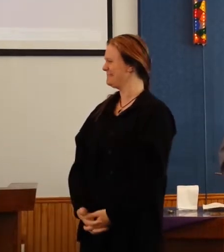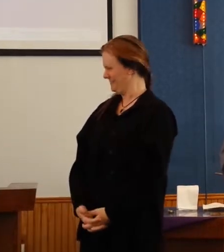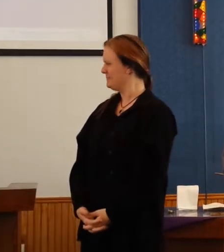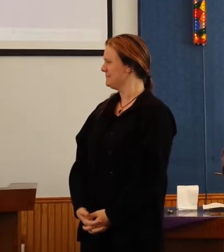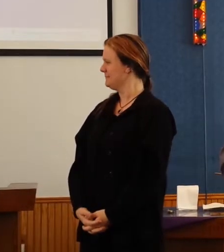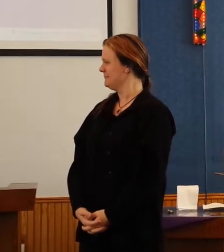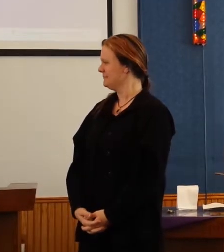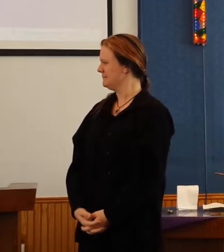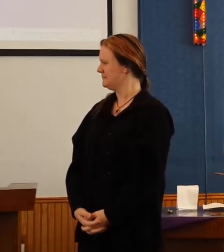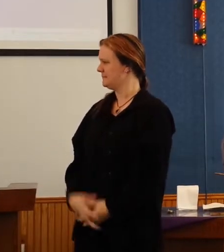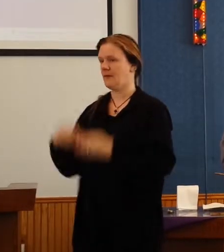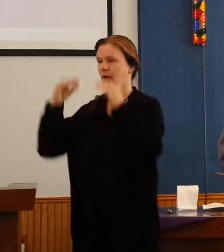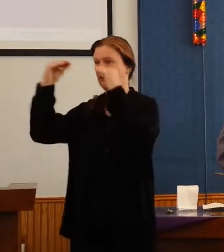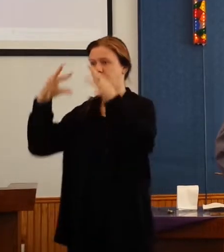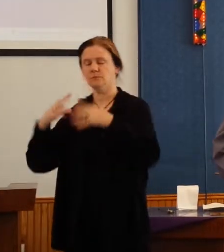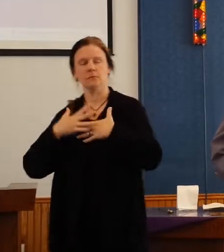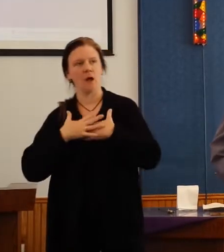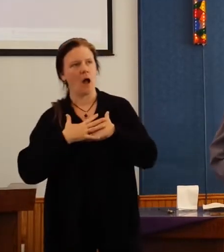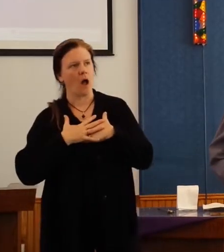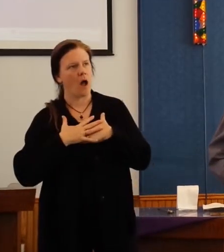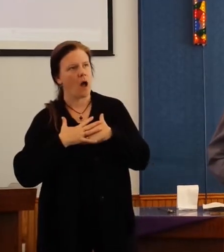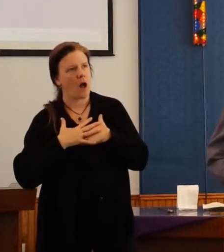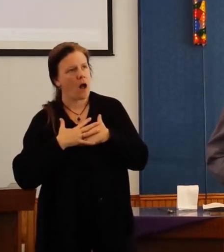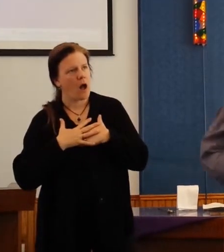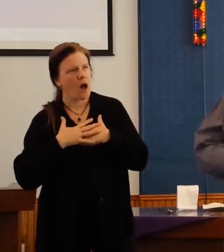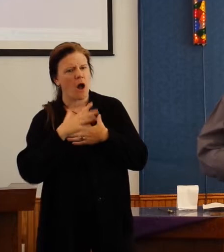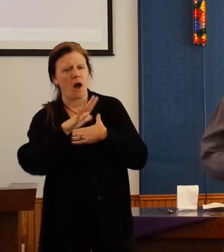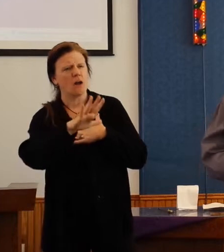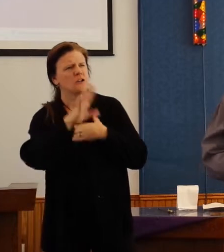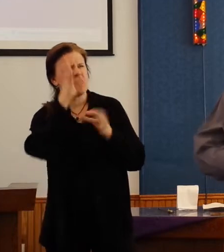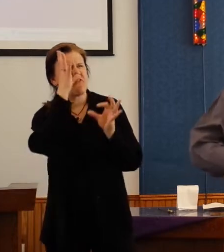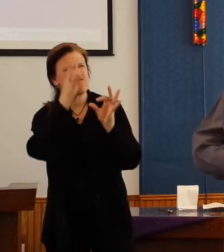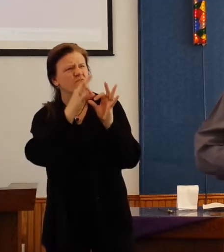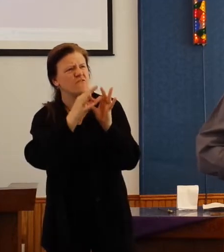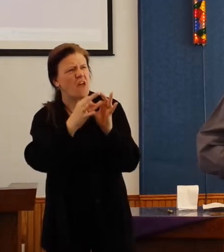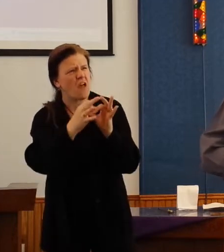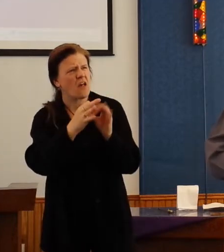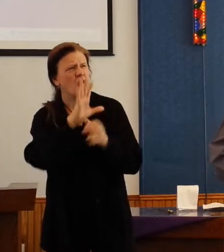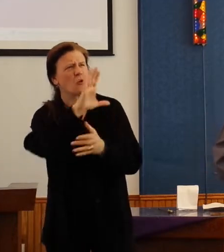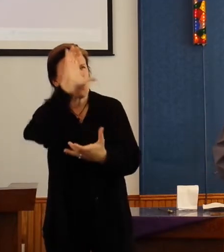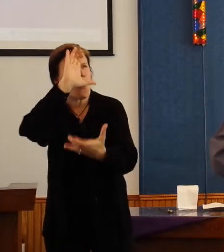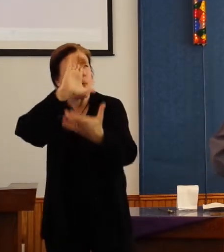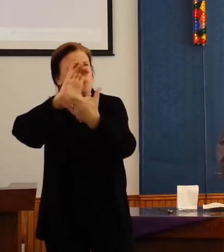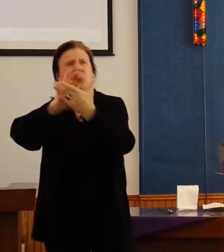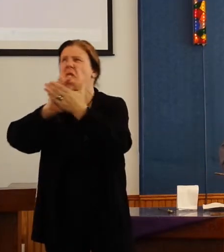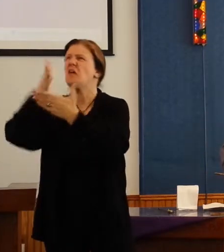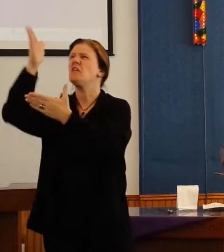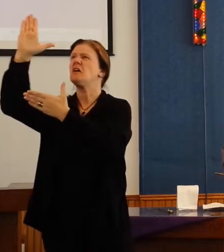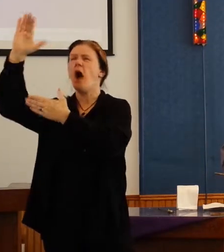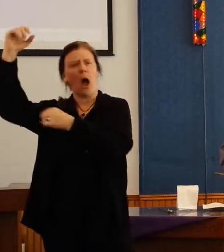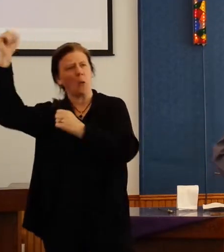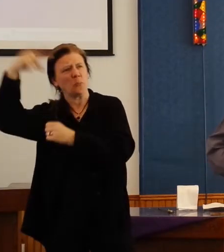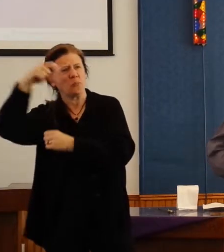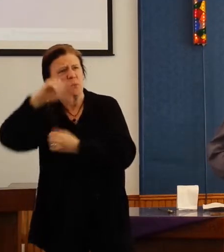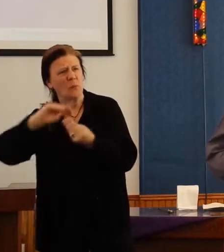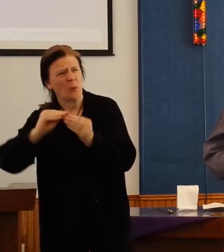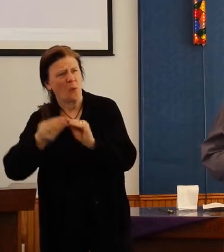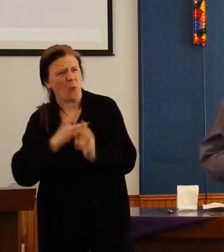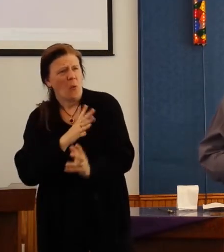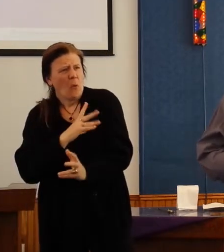lock. The teacher was amazed. "I'm in awe at your faith, Pastor," she